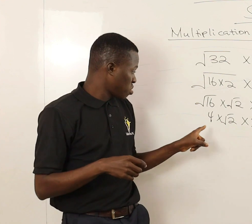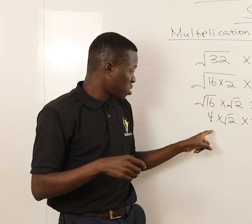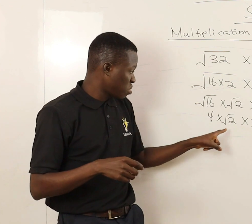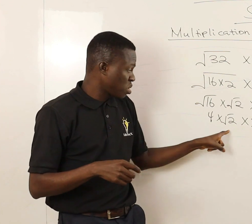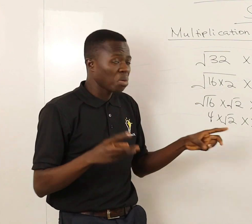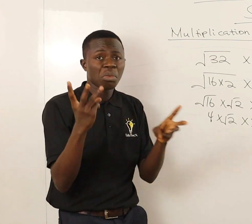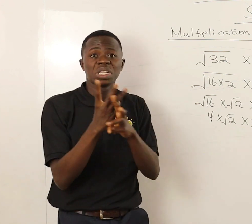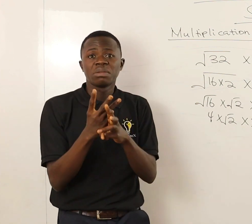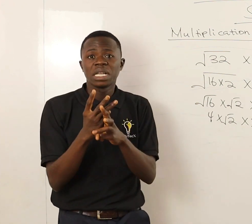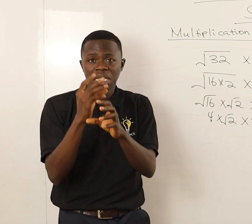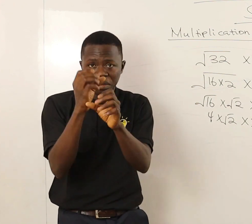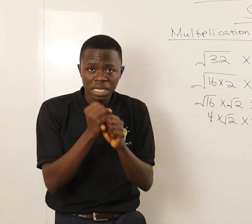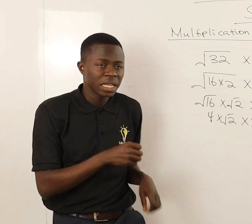So now we can focus on our multiplication.